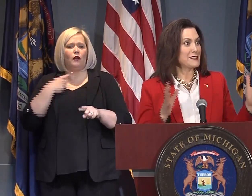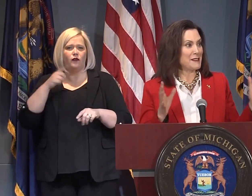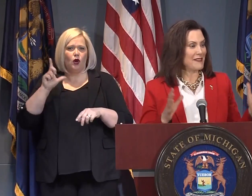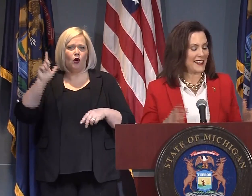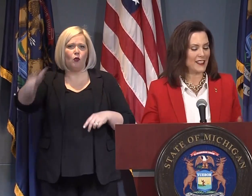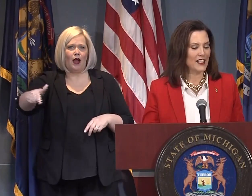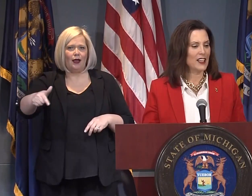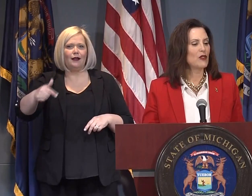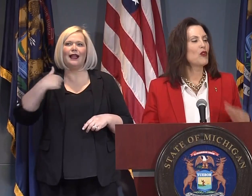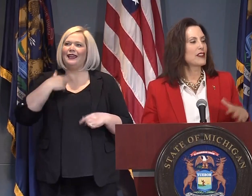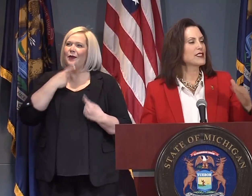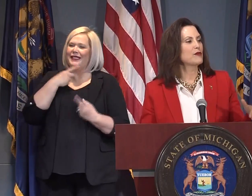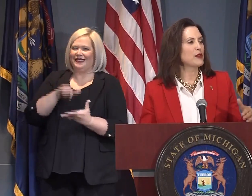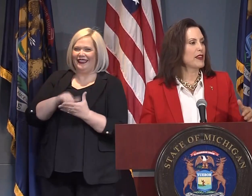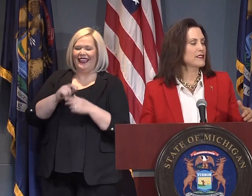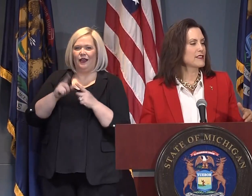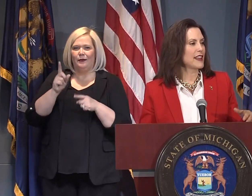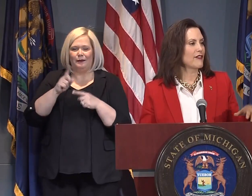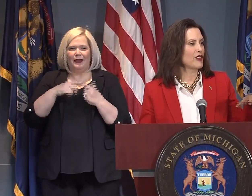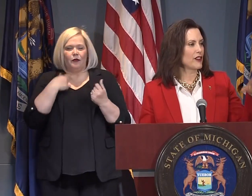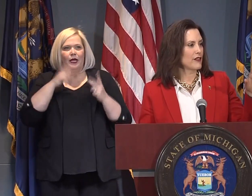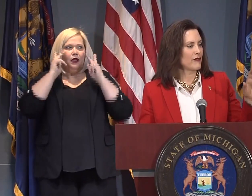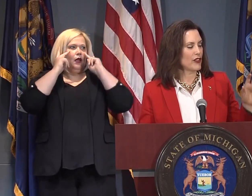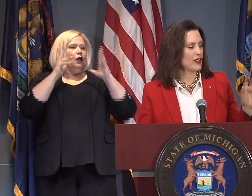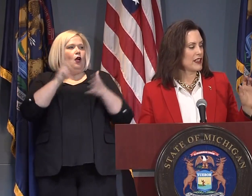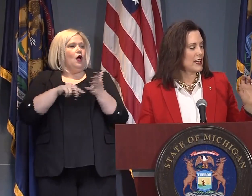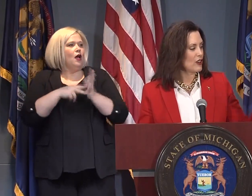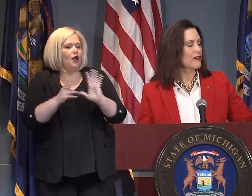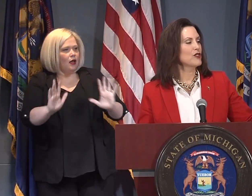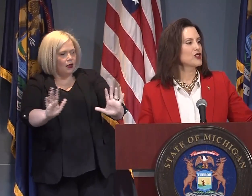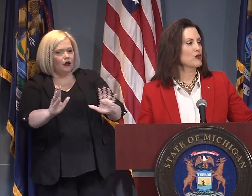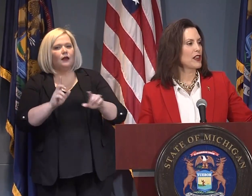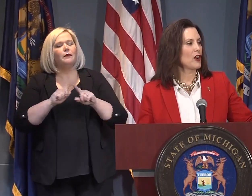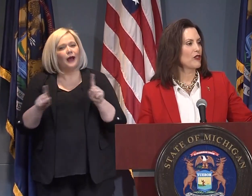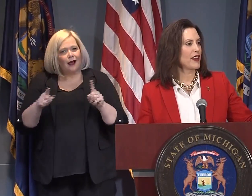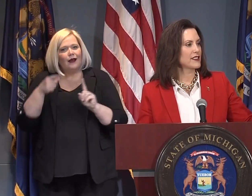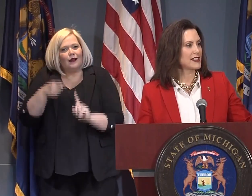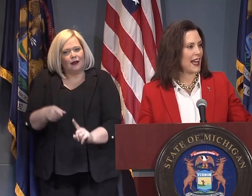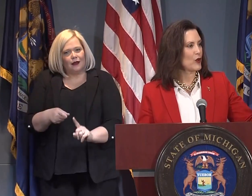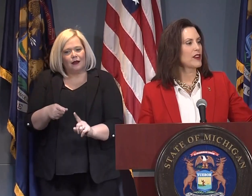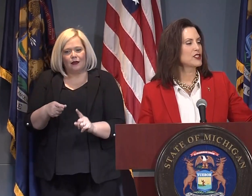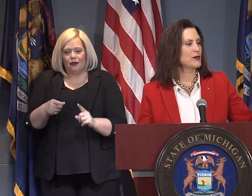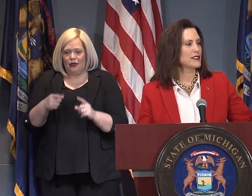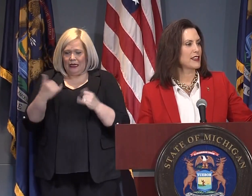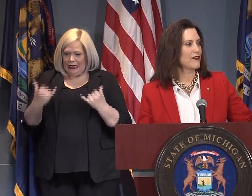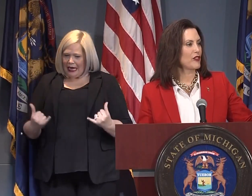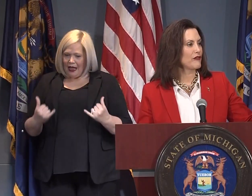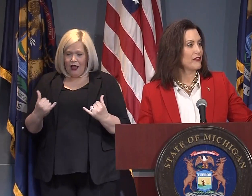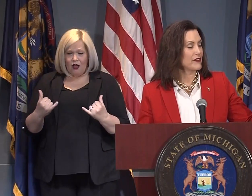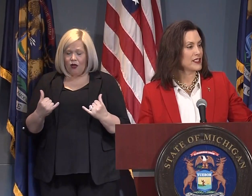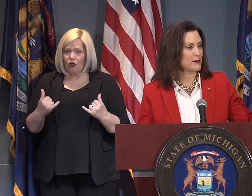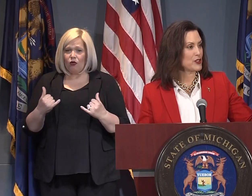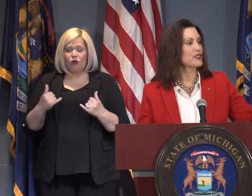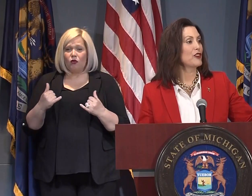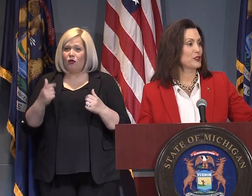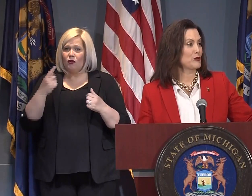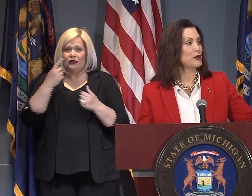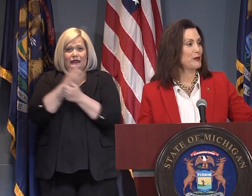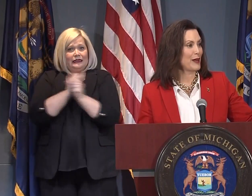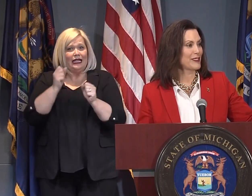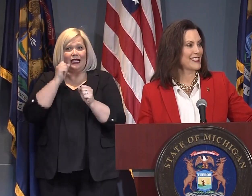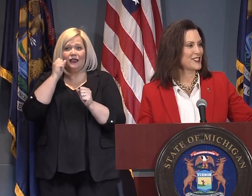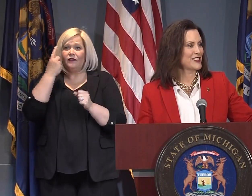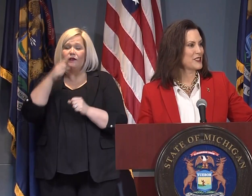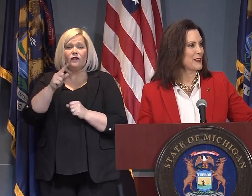speculate, what does that mean? What it simply means is that for the near future, we know that it's not going to be safe for especially